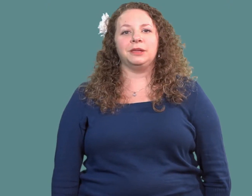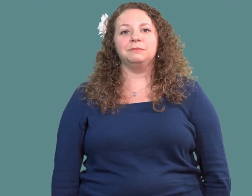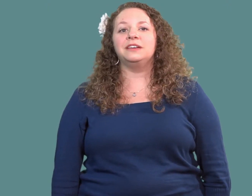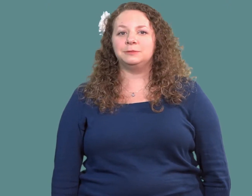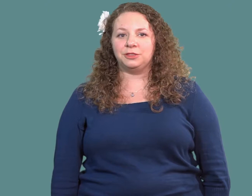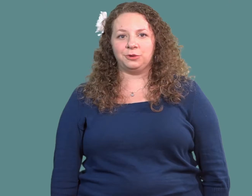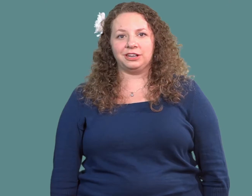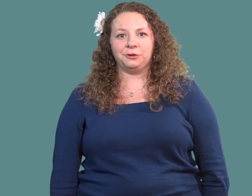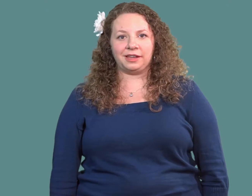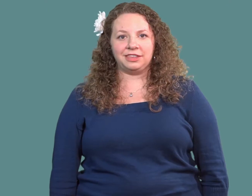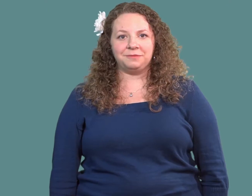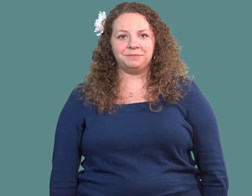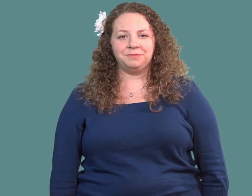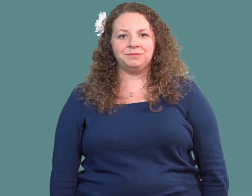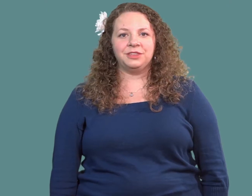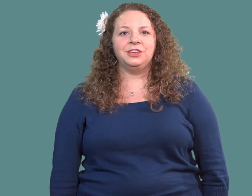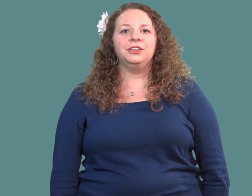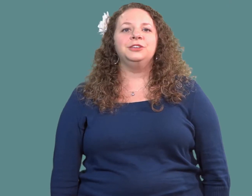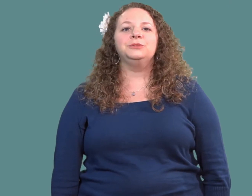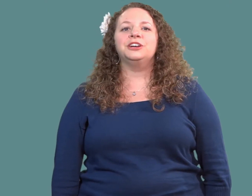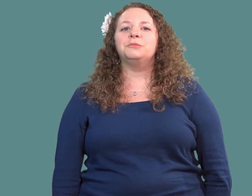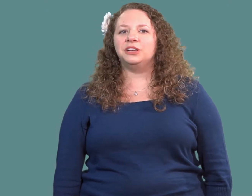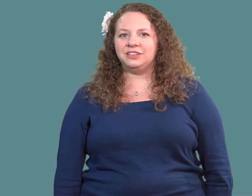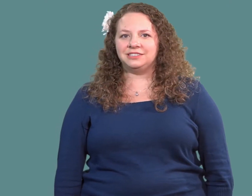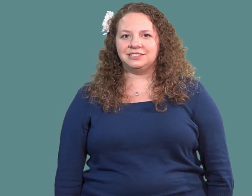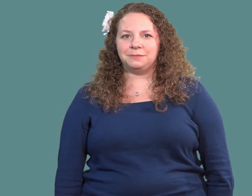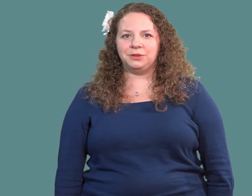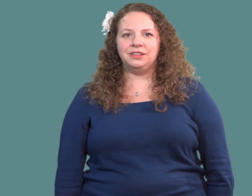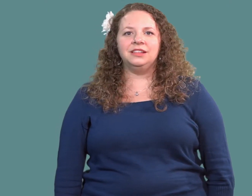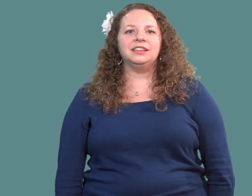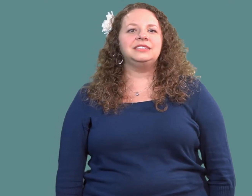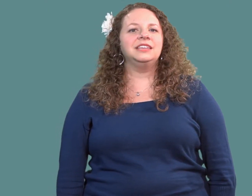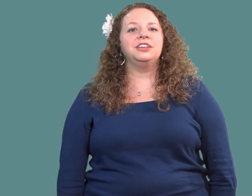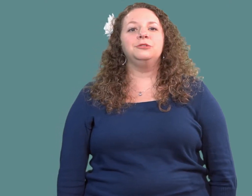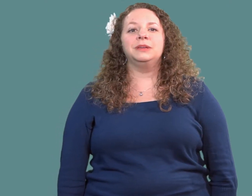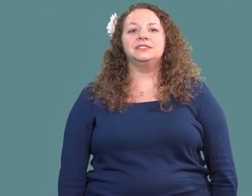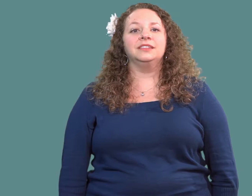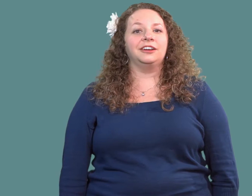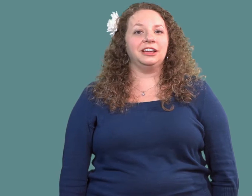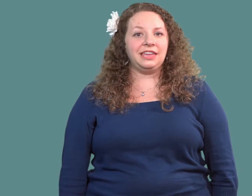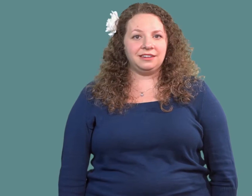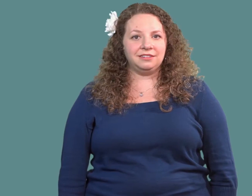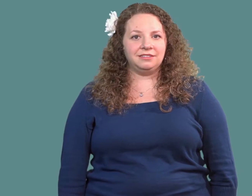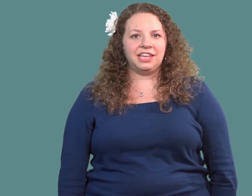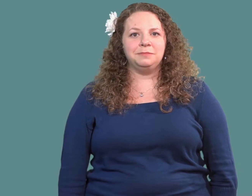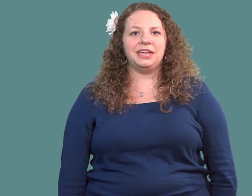fingerspelling may have spelled the word incorrectly. Using our previous example, let's say that you missed the letter in